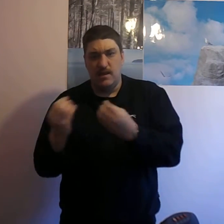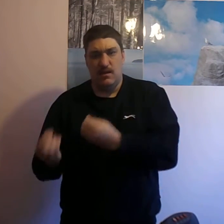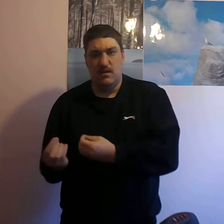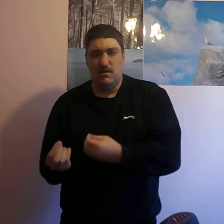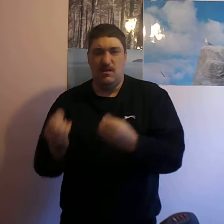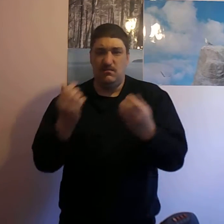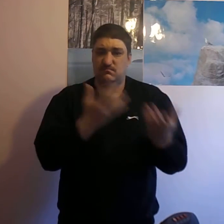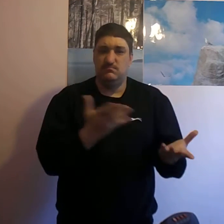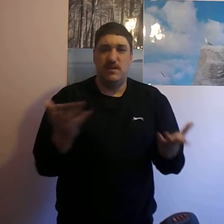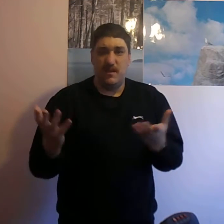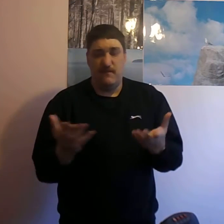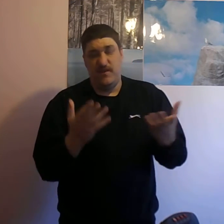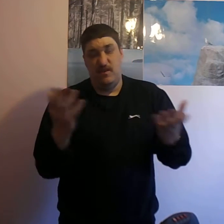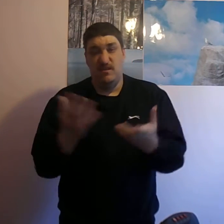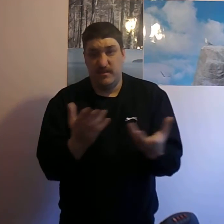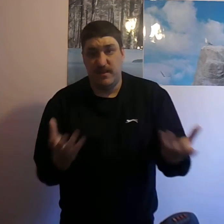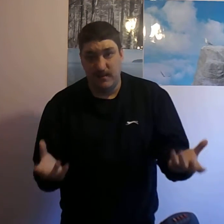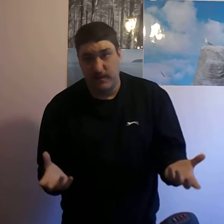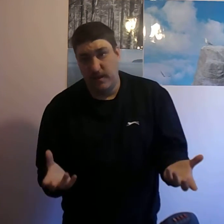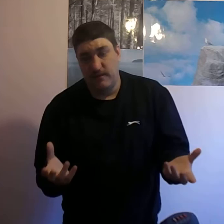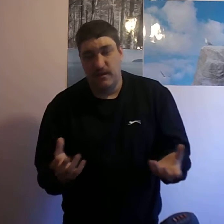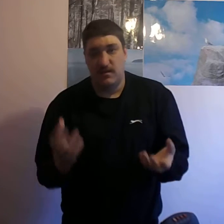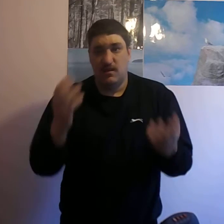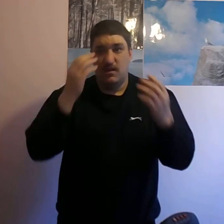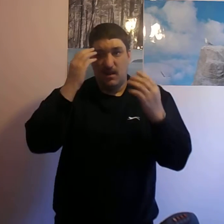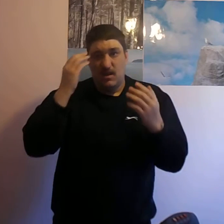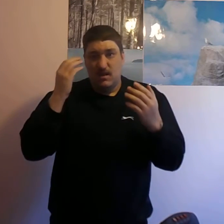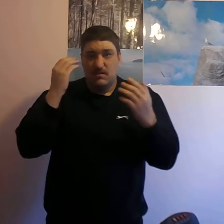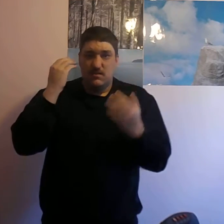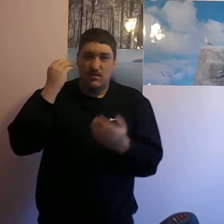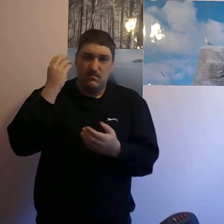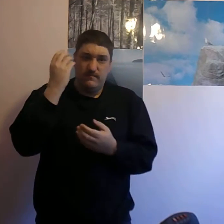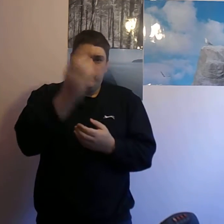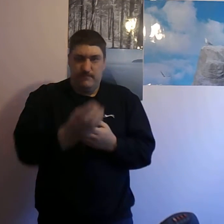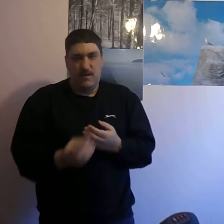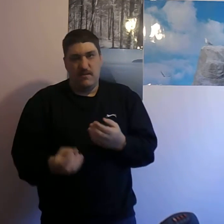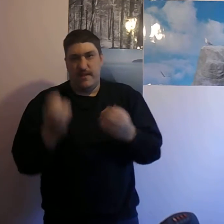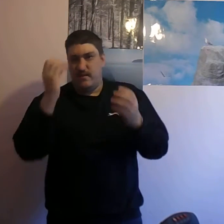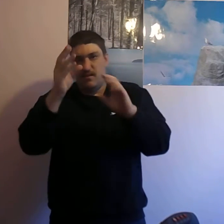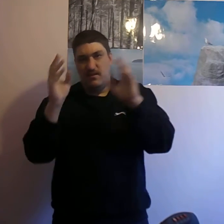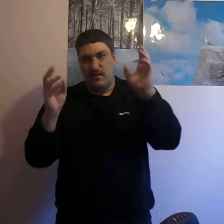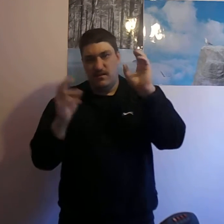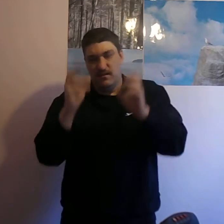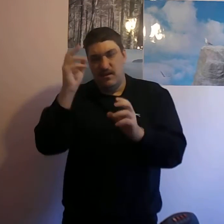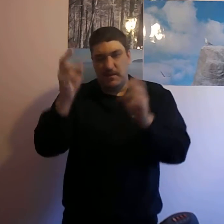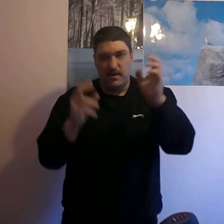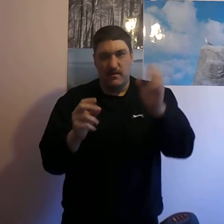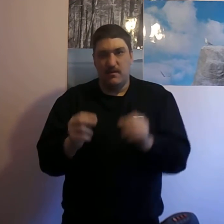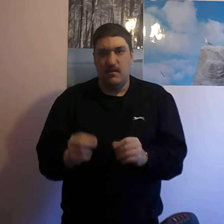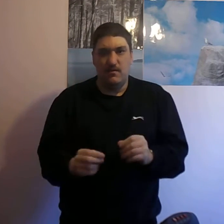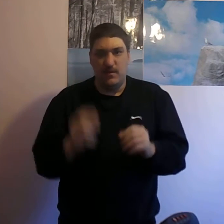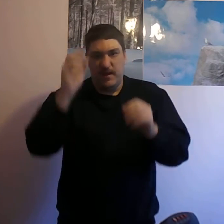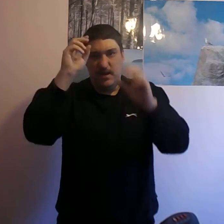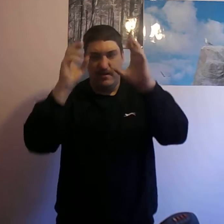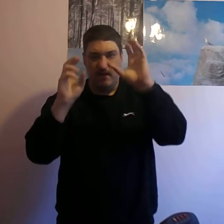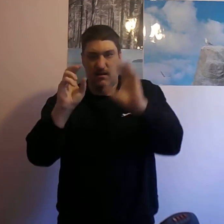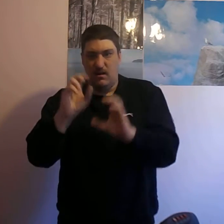easier if you can understand the theories. Because because within there are